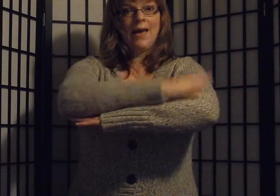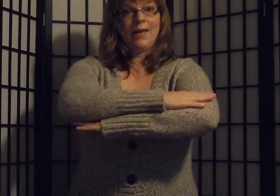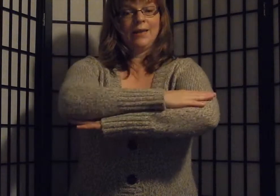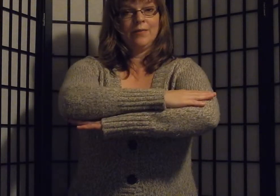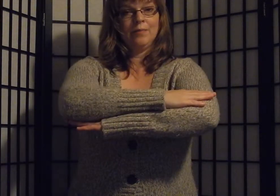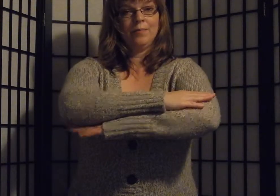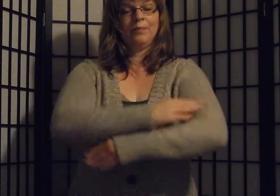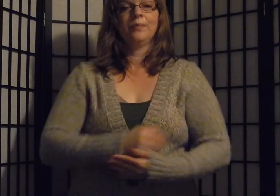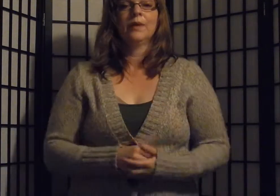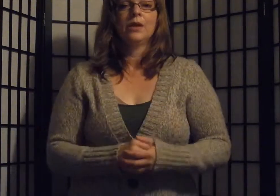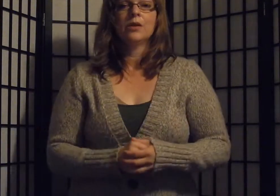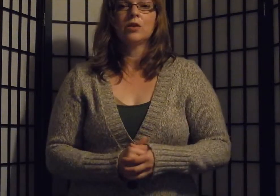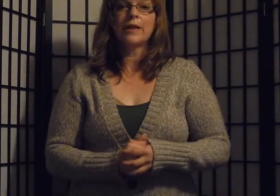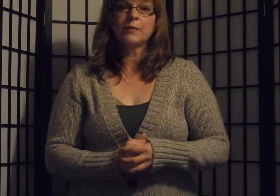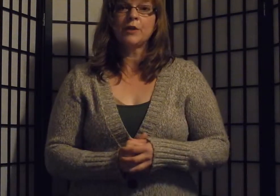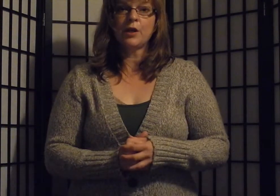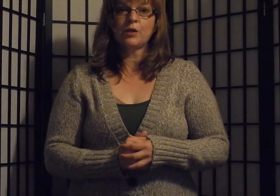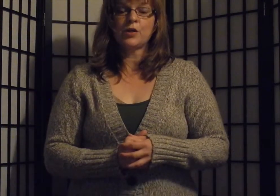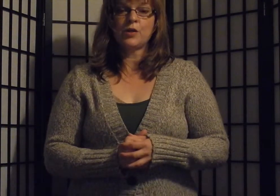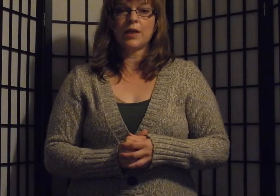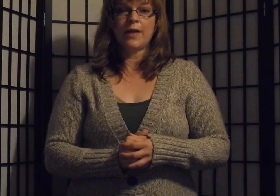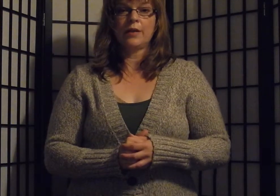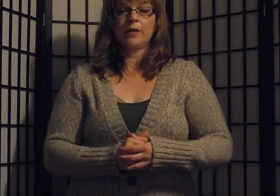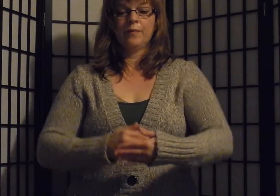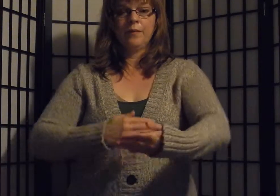Day. So let's put those two together.